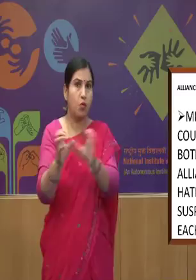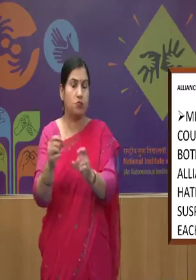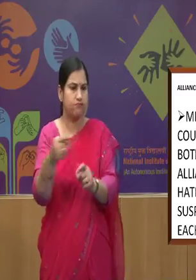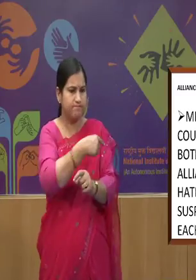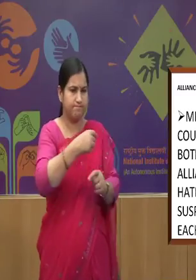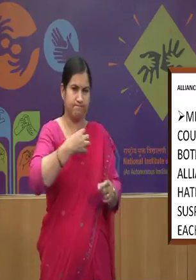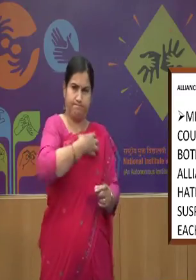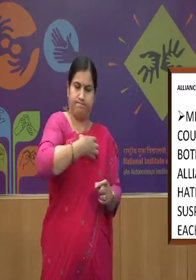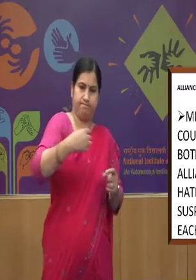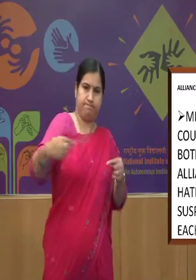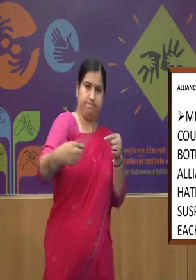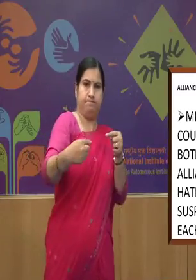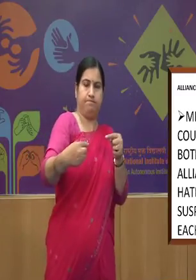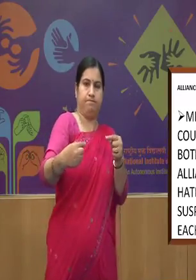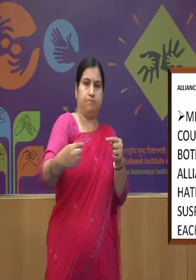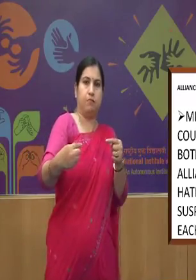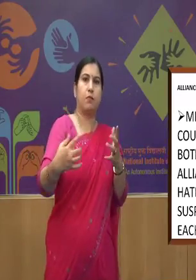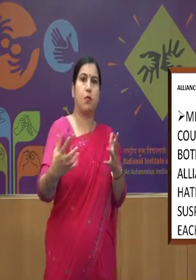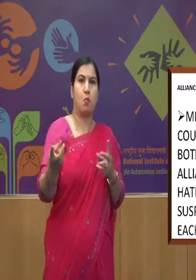hated and suspected each other.